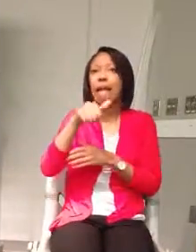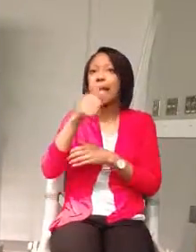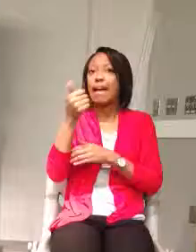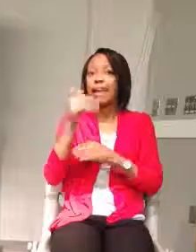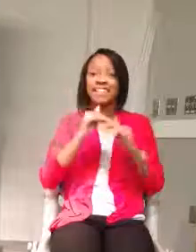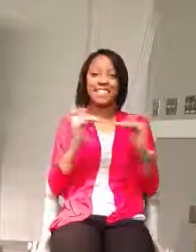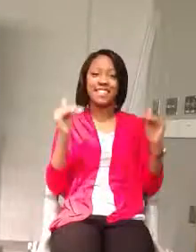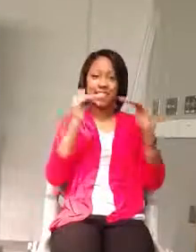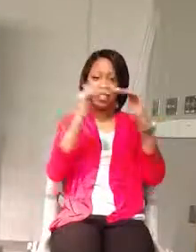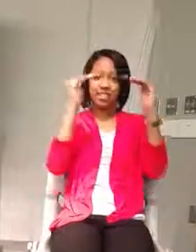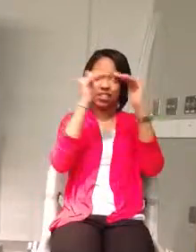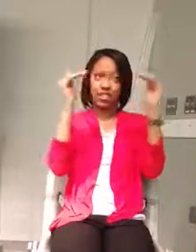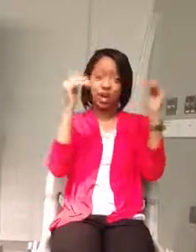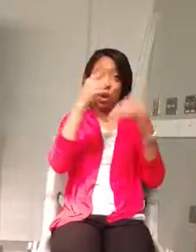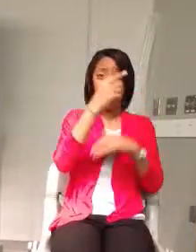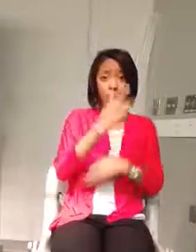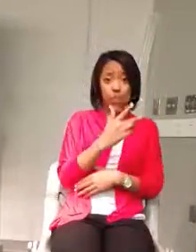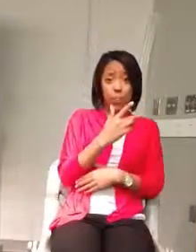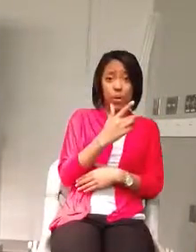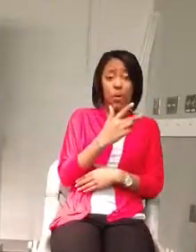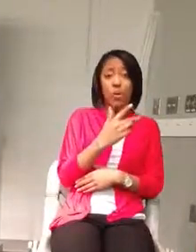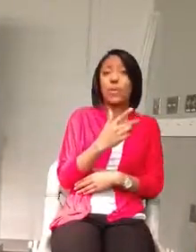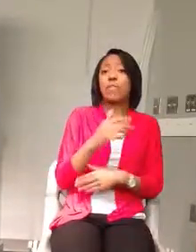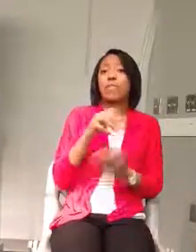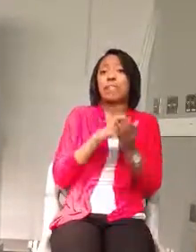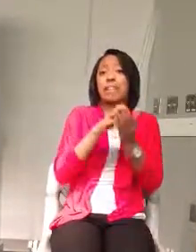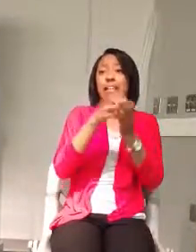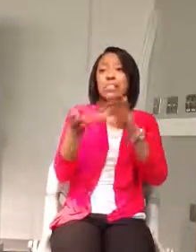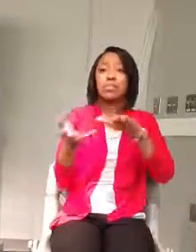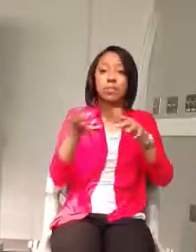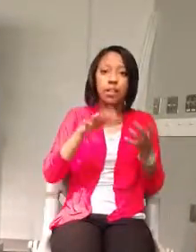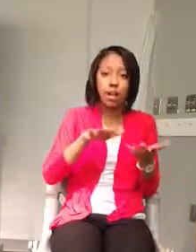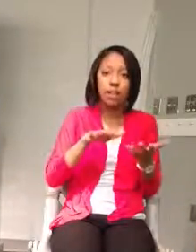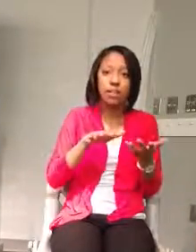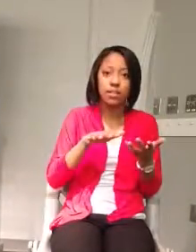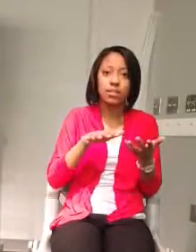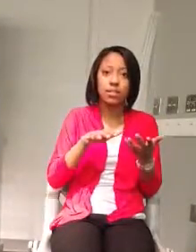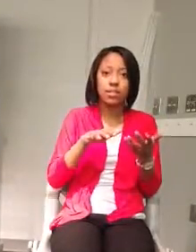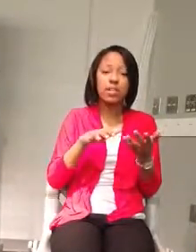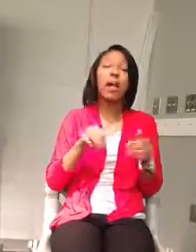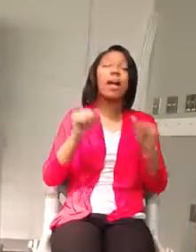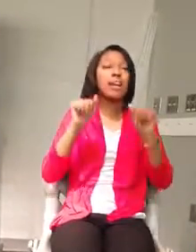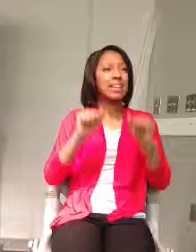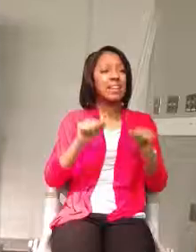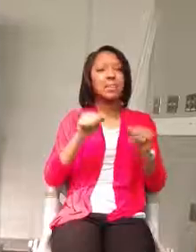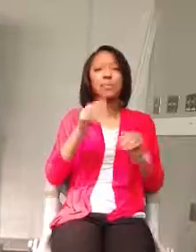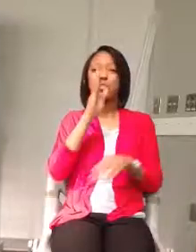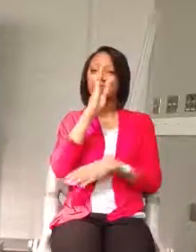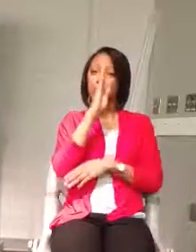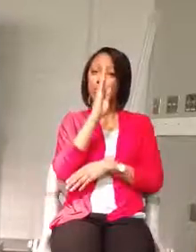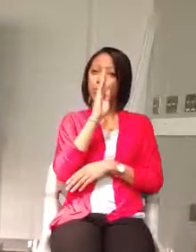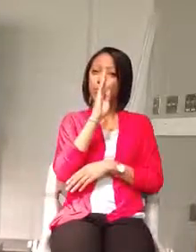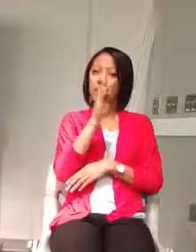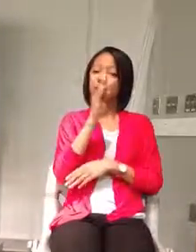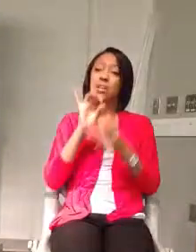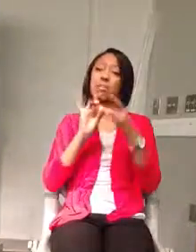of all cancer deaths can be directly attributed to diet, nutrition, and lifestyle